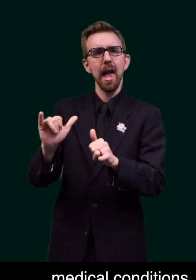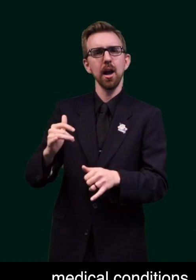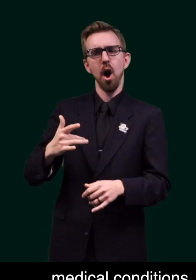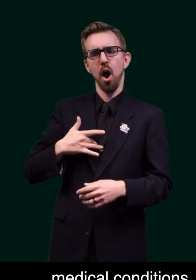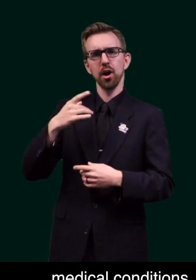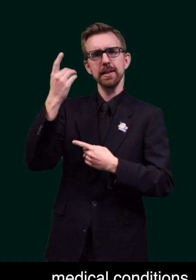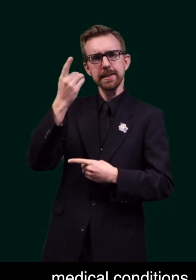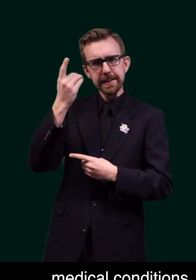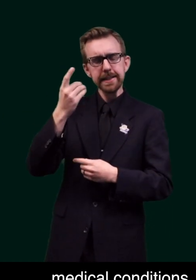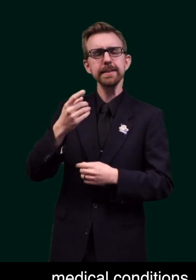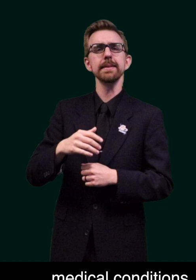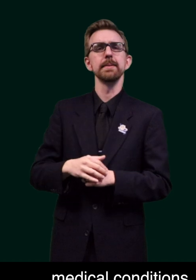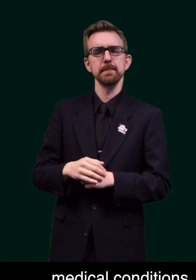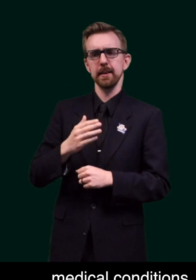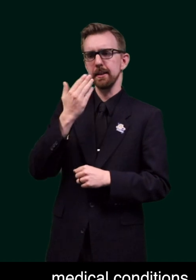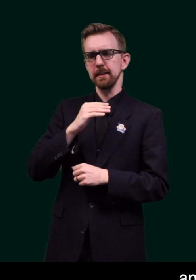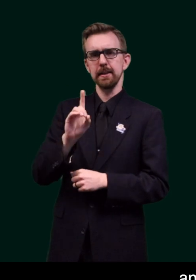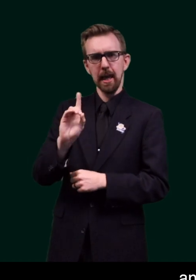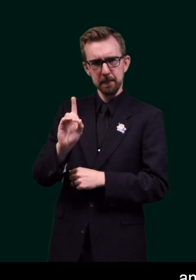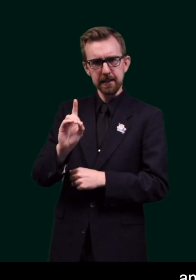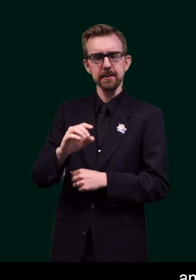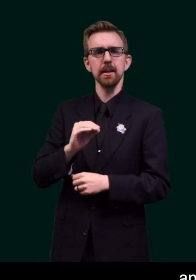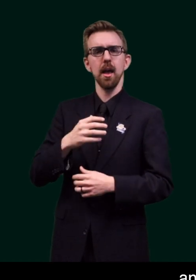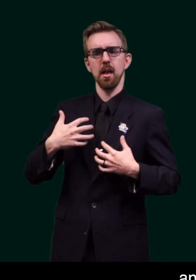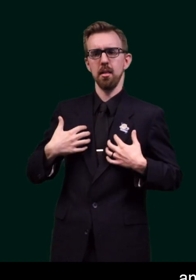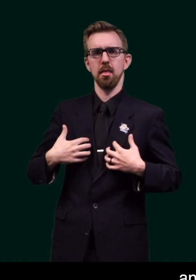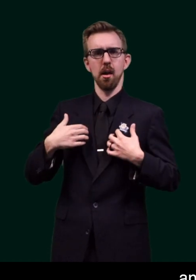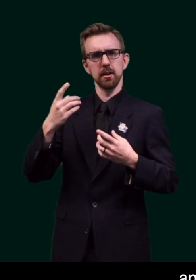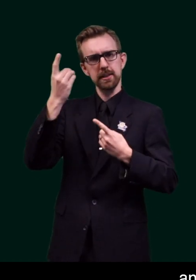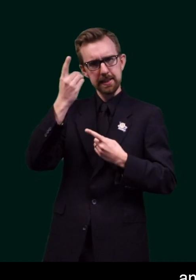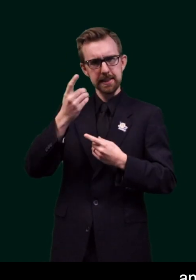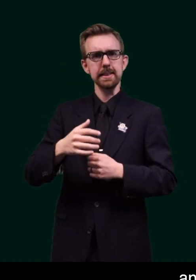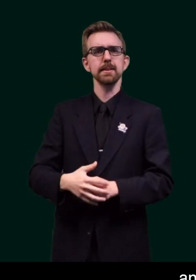heart disease, diabetes, and lung disease.